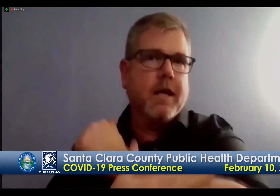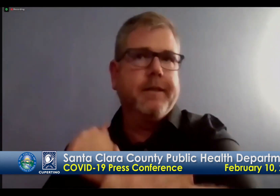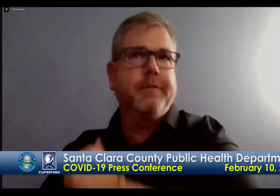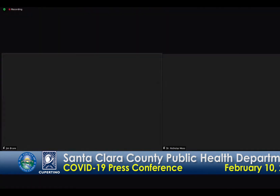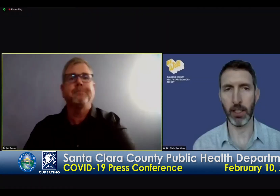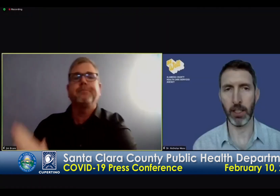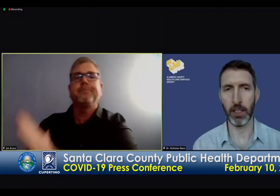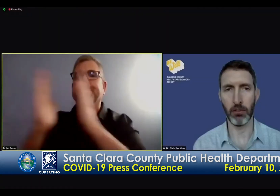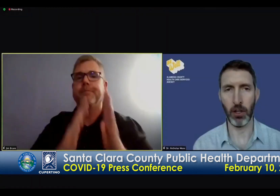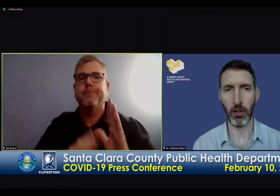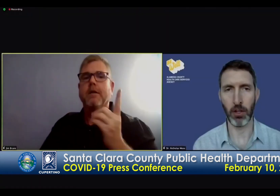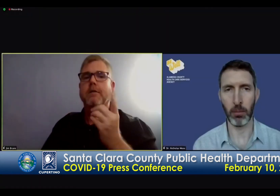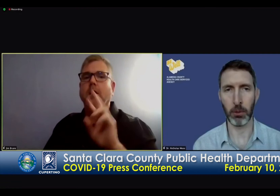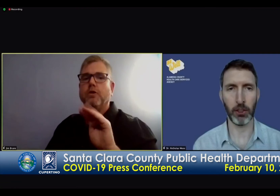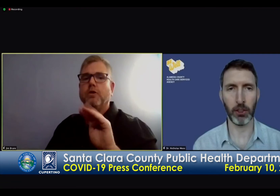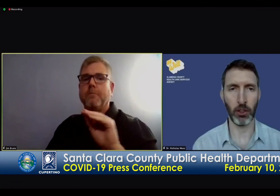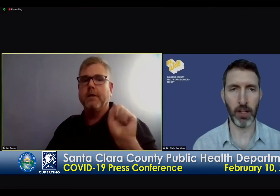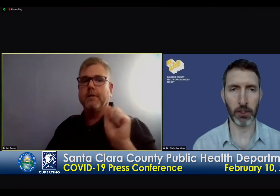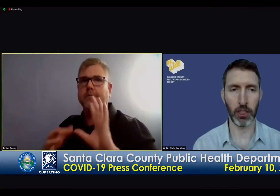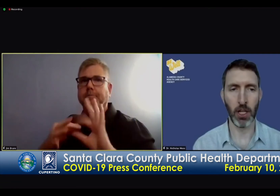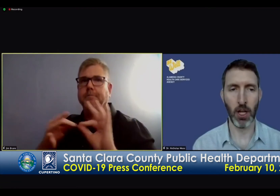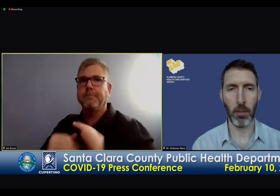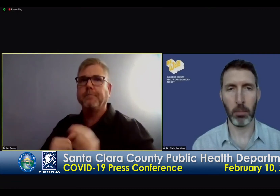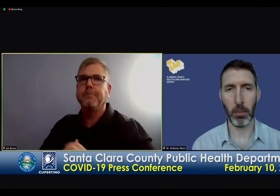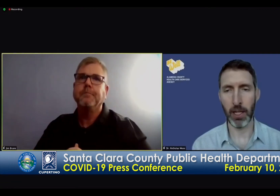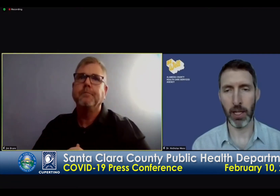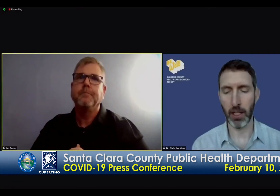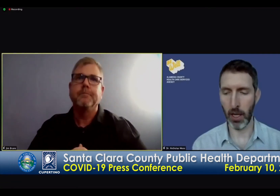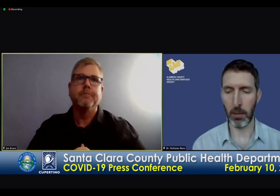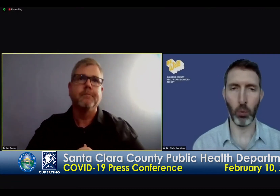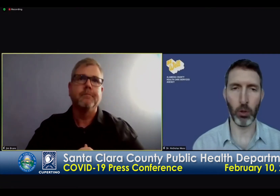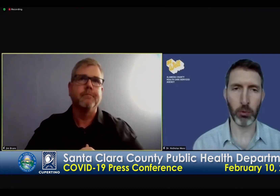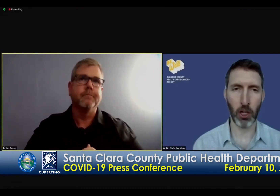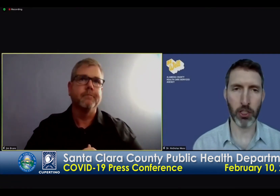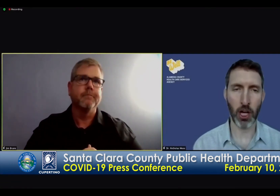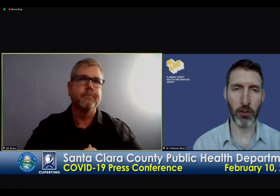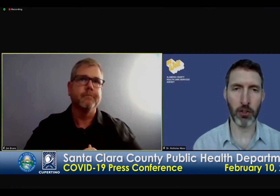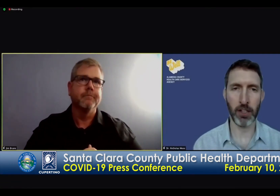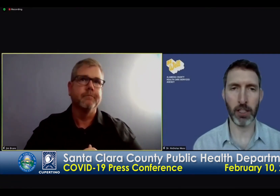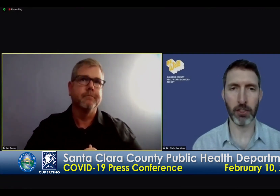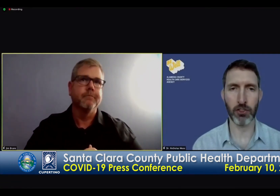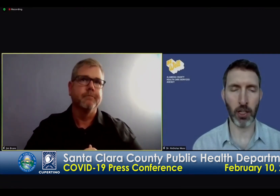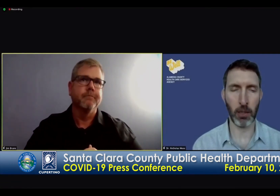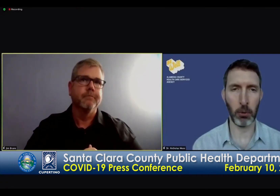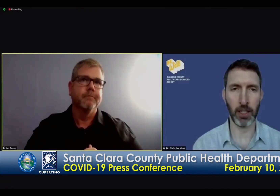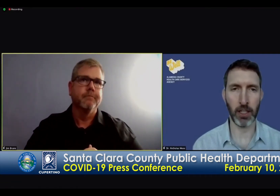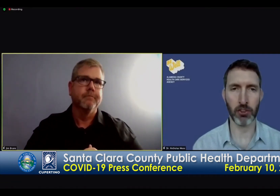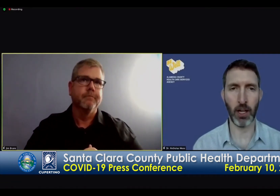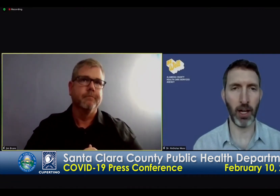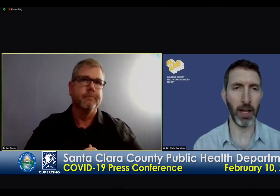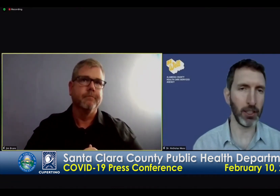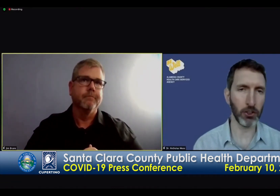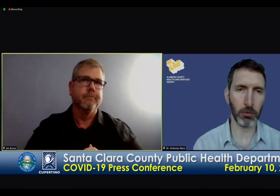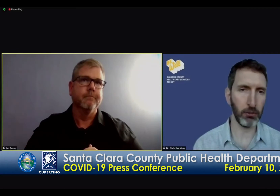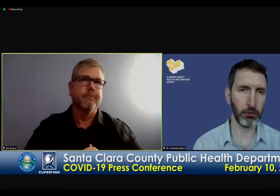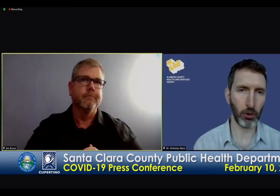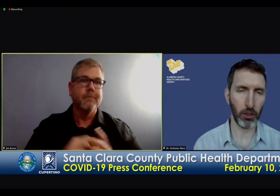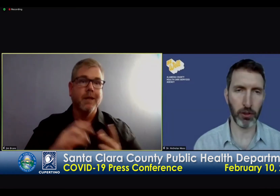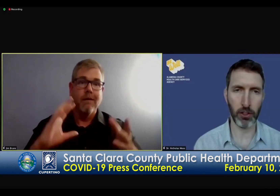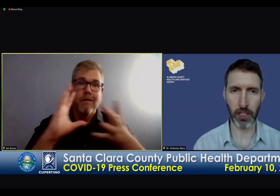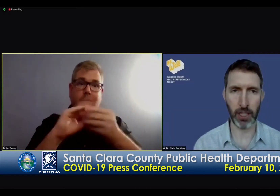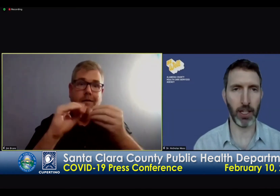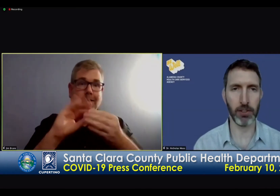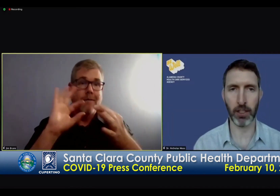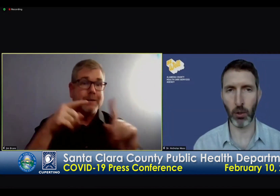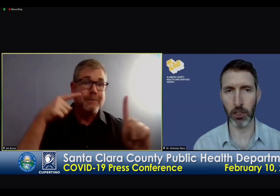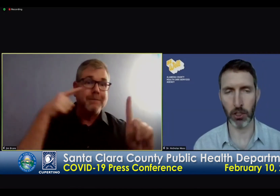the severity of the particular infection. But with regard to other variants, a couple things. I can't speak for the